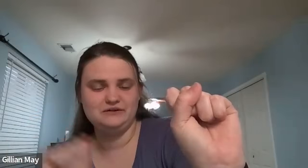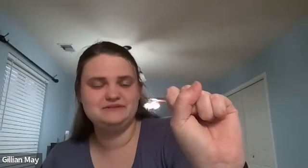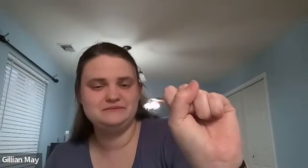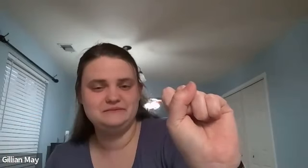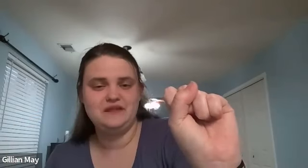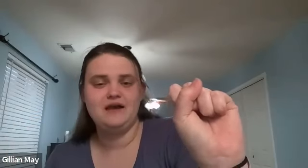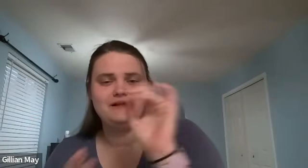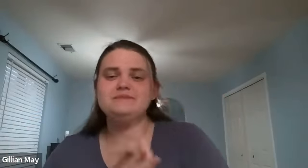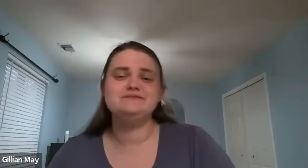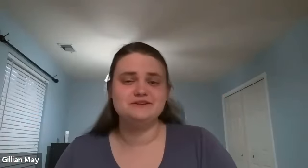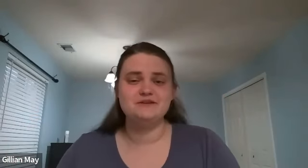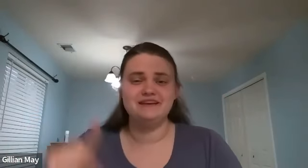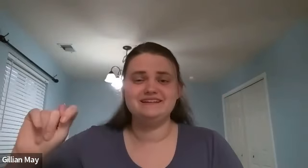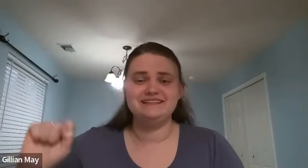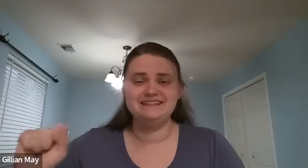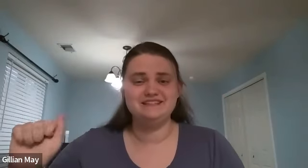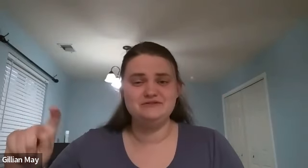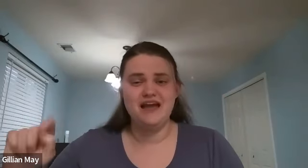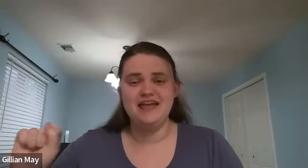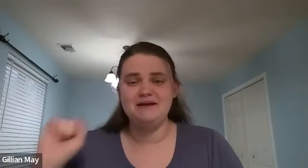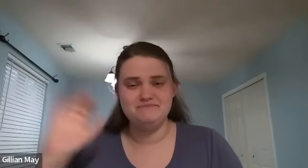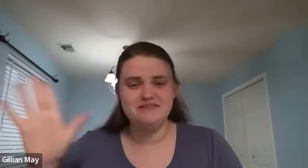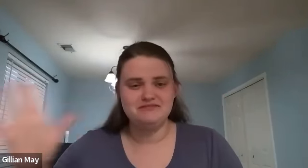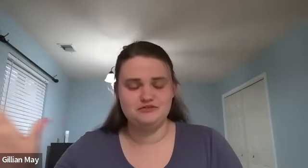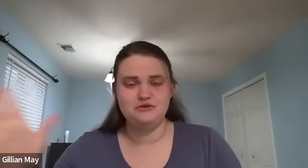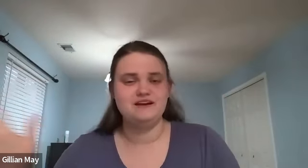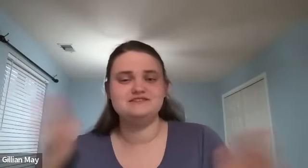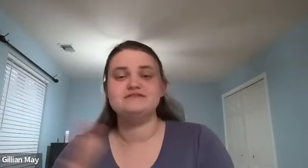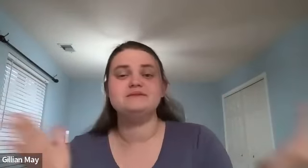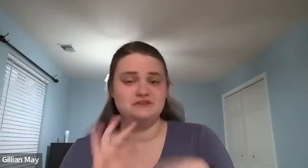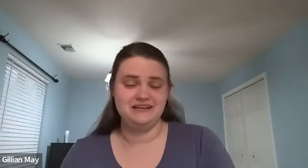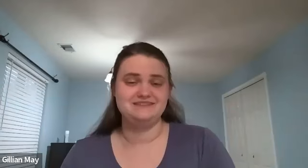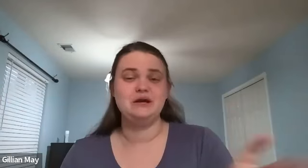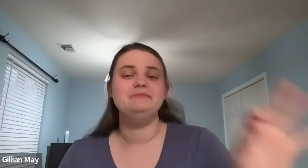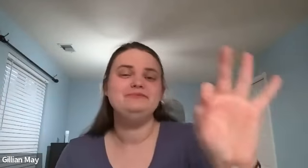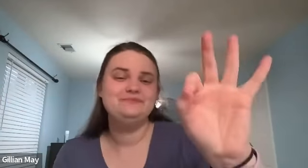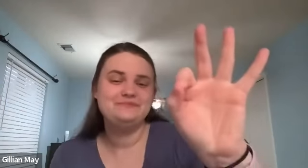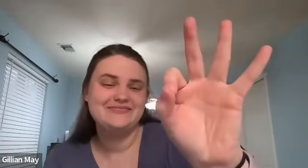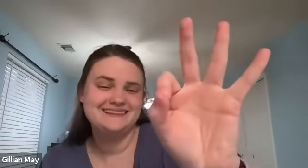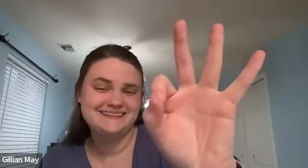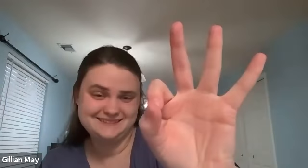close. Wait, let me finger spell again, because I did do that and I bet that could throw you guys off. Let me start again. Sorry.